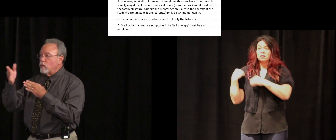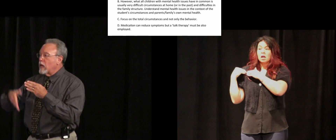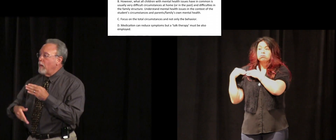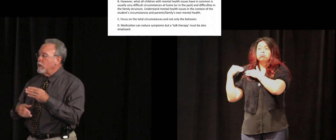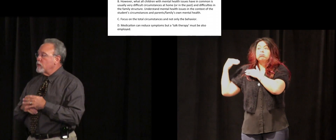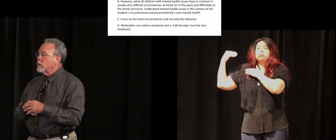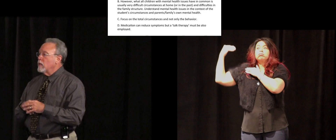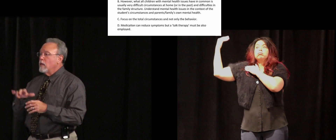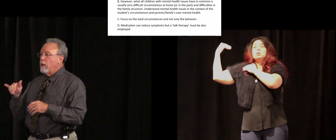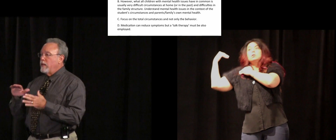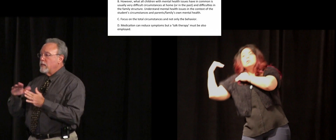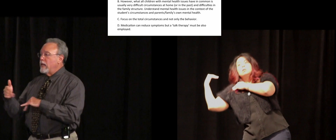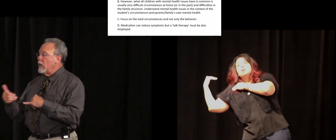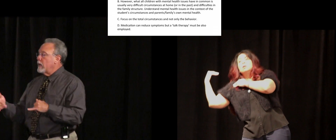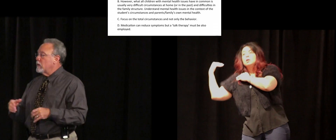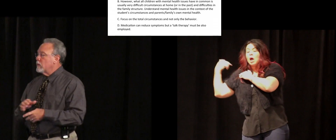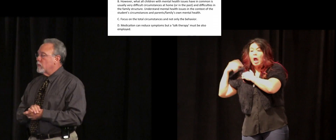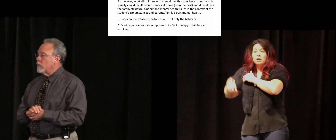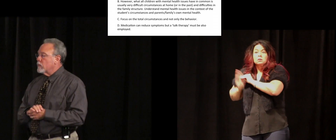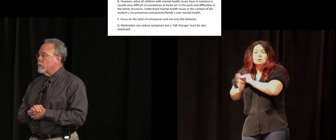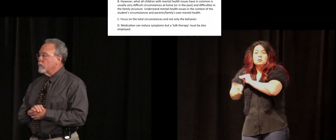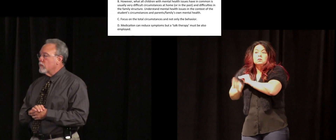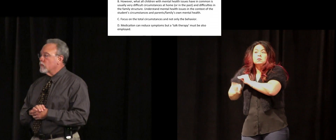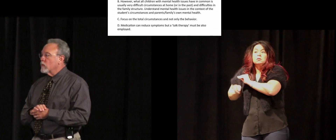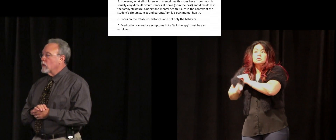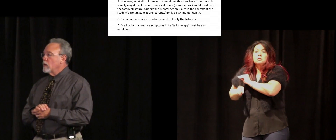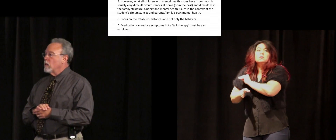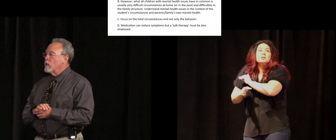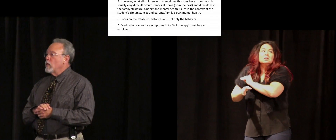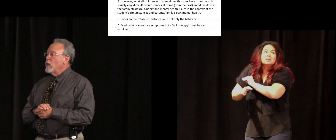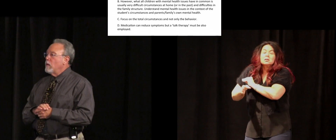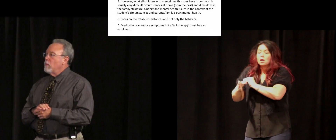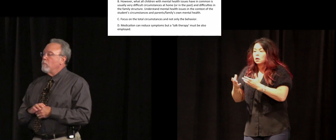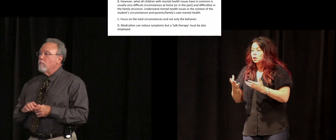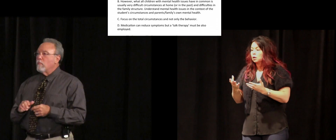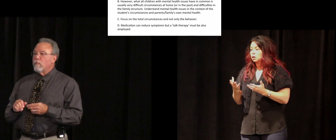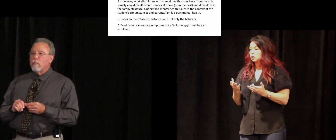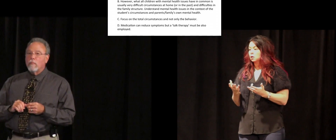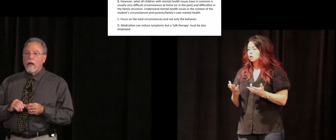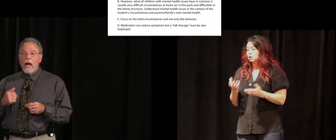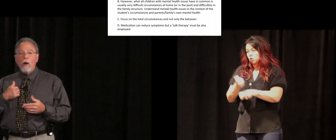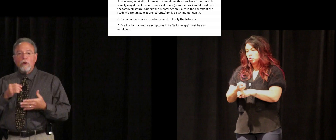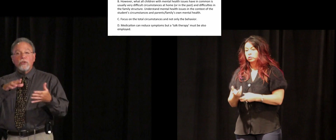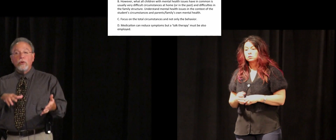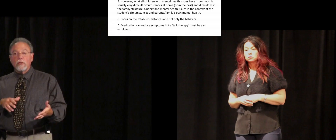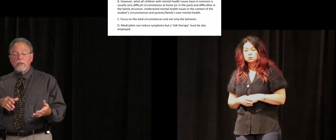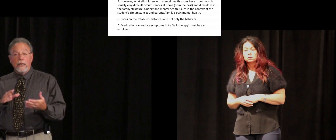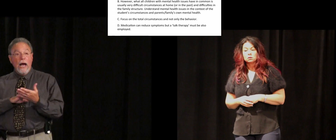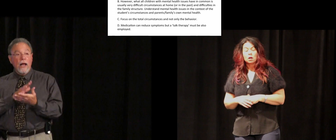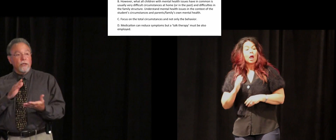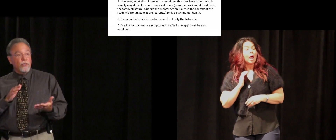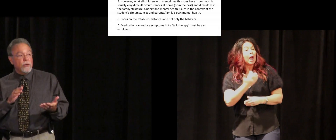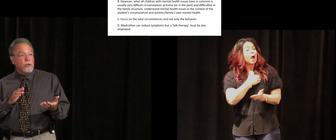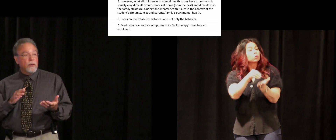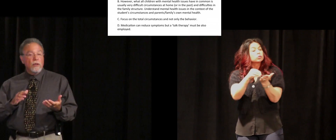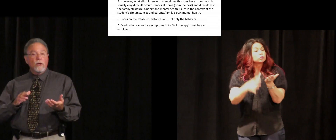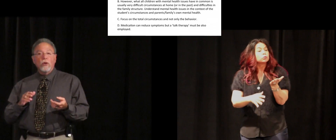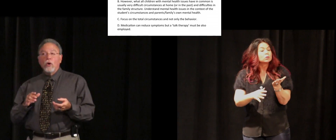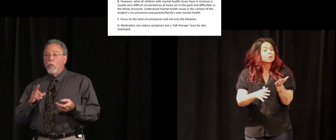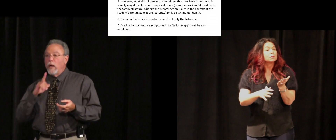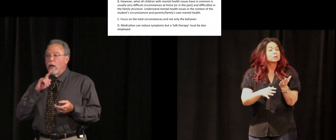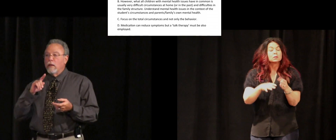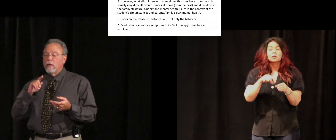Okay, so think of the deficits that our children experience with language, with experience, with